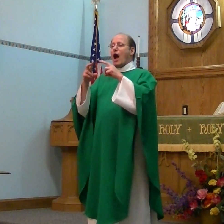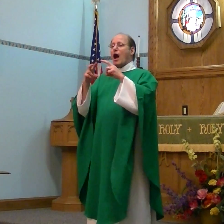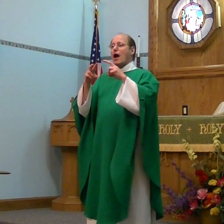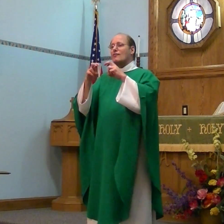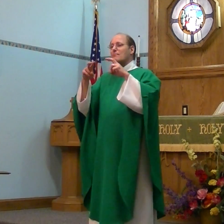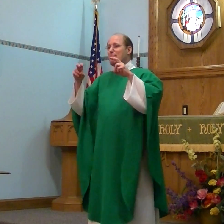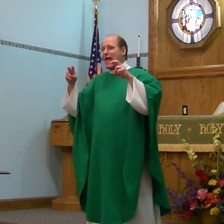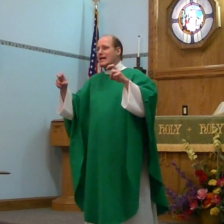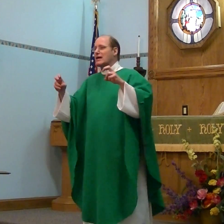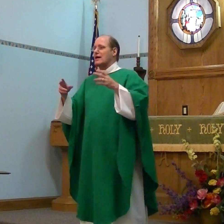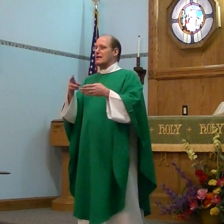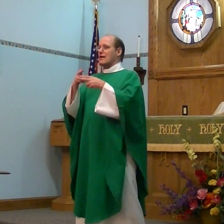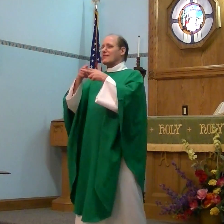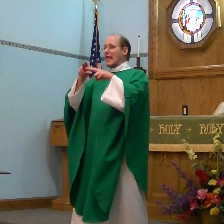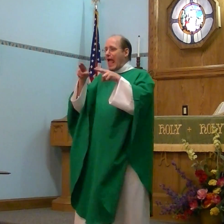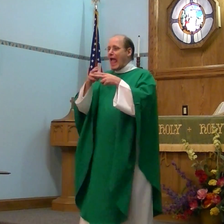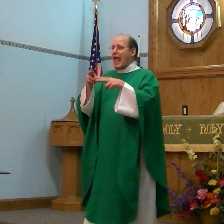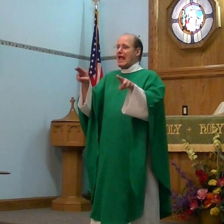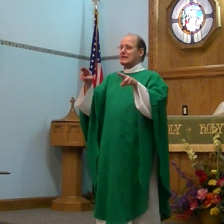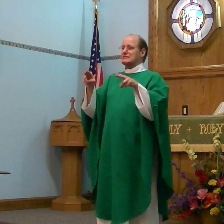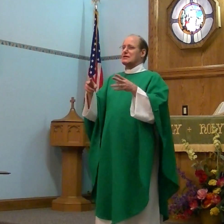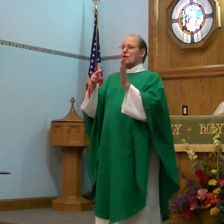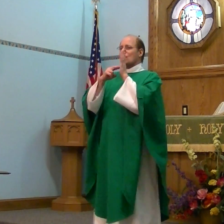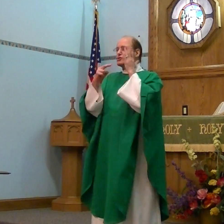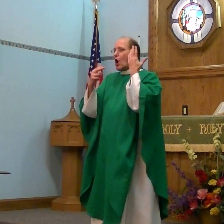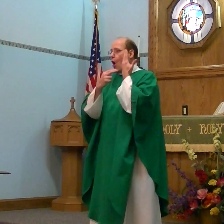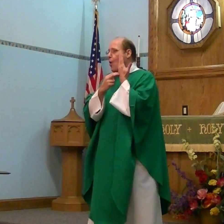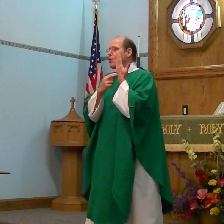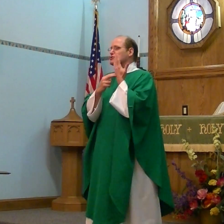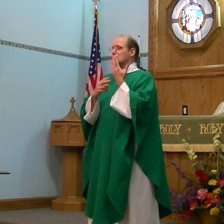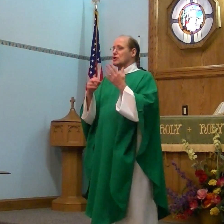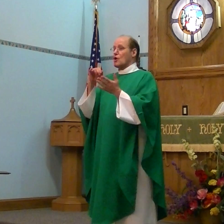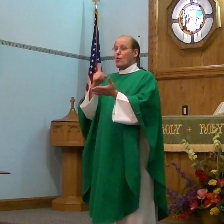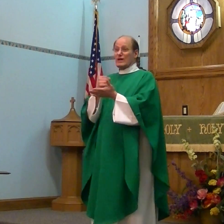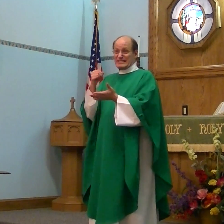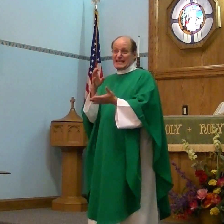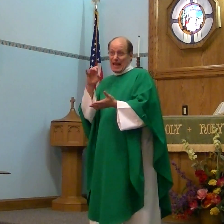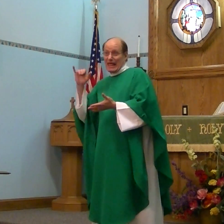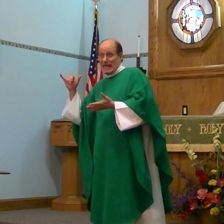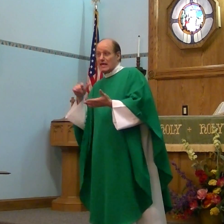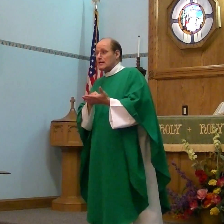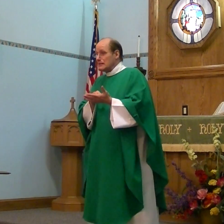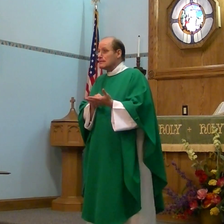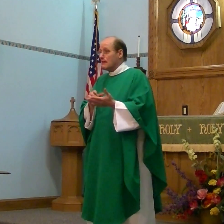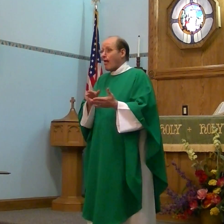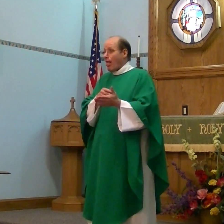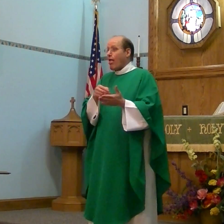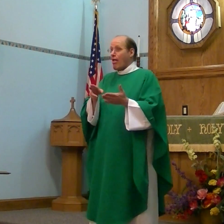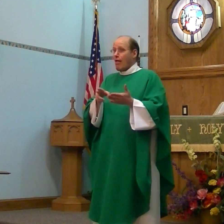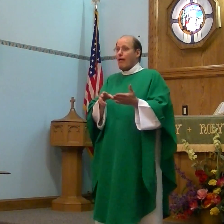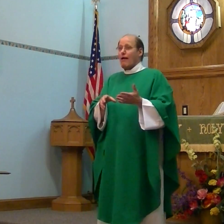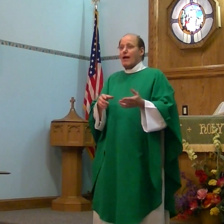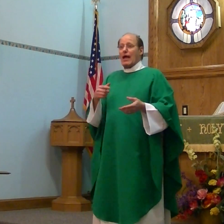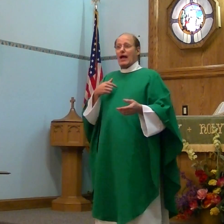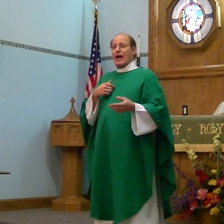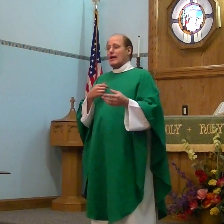eggs, toast, the jelly, and